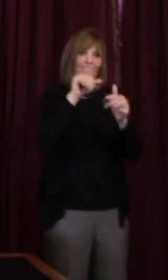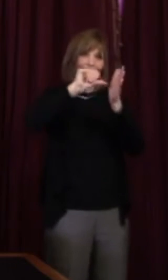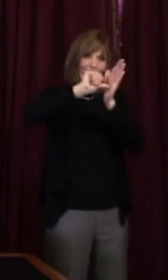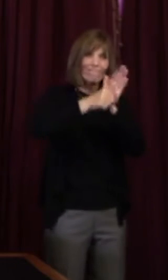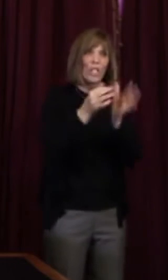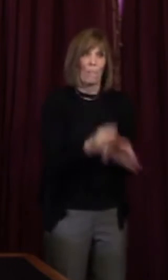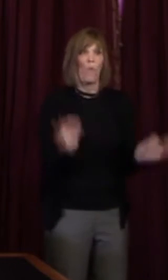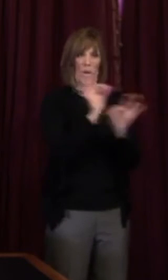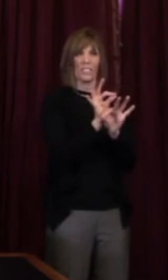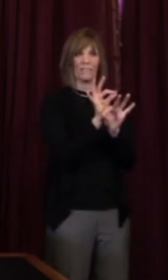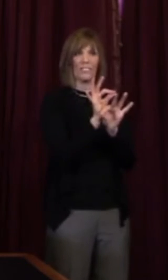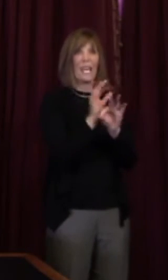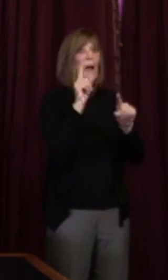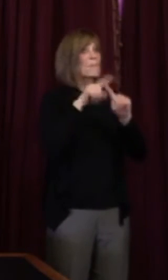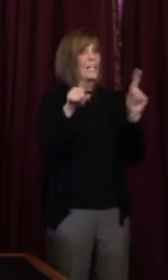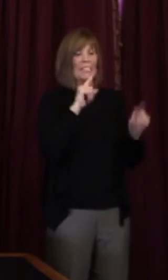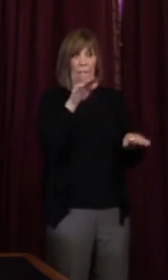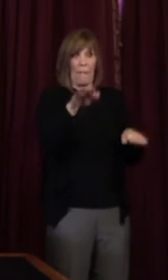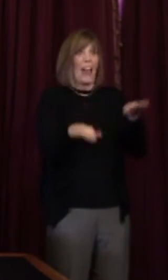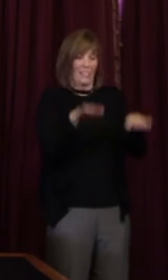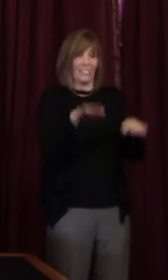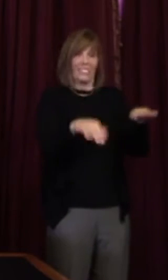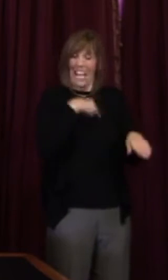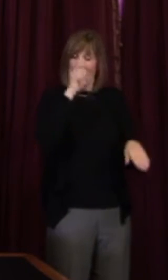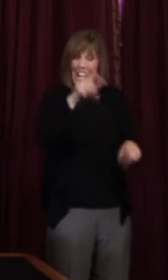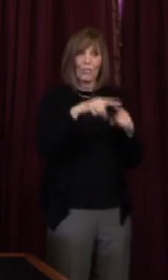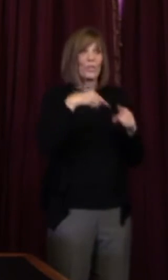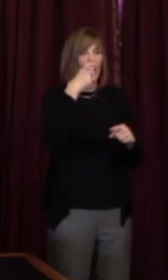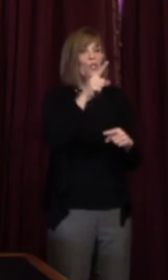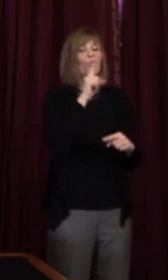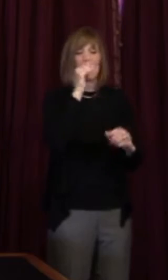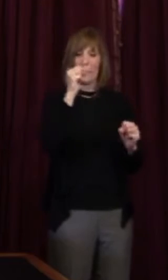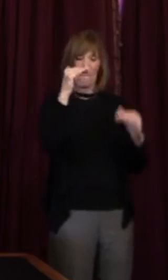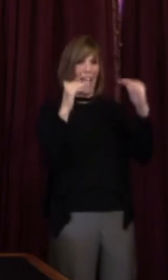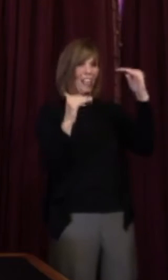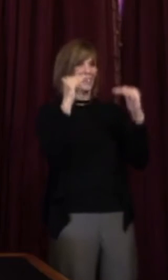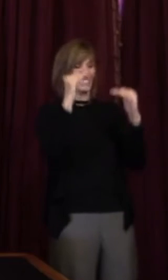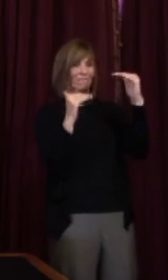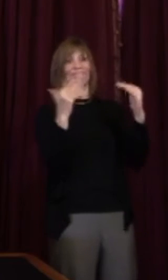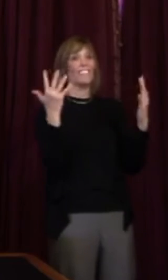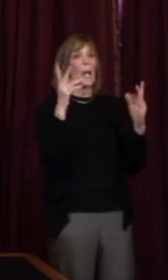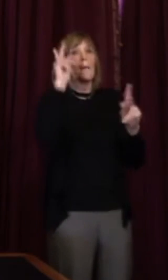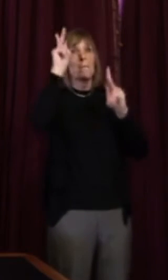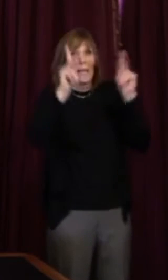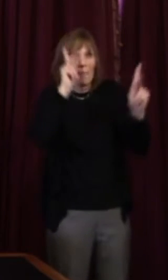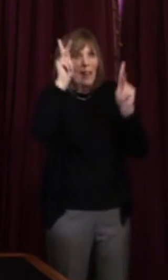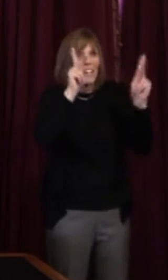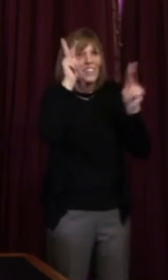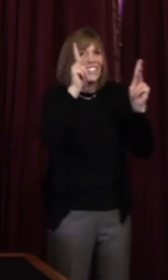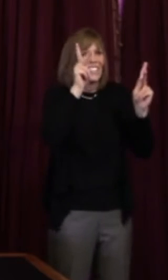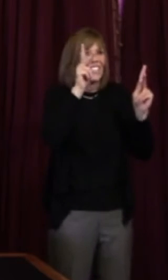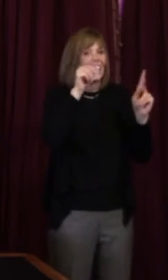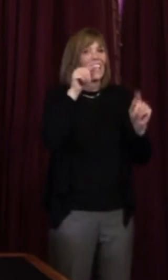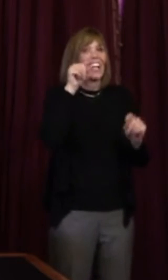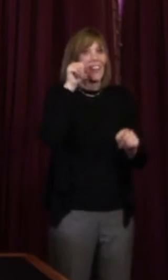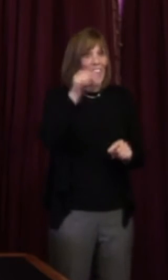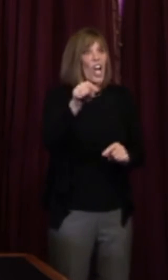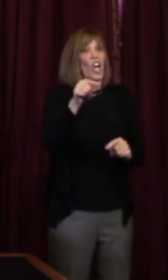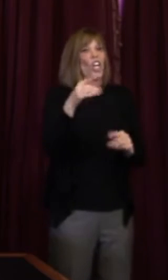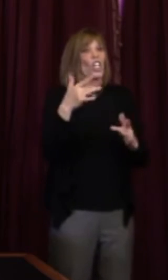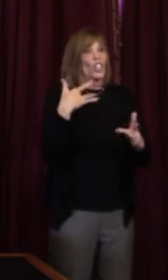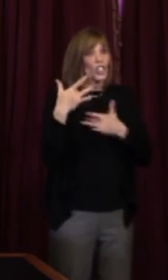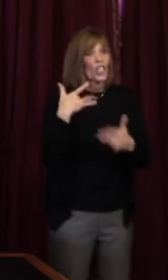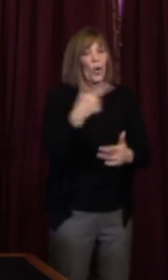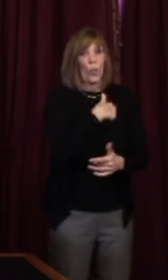But Dave, it's a balance, and I do have to say that it is just a balance. People, you know, they're concerned. We